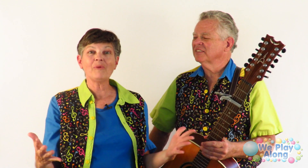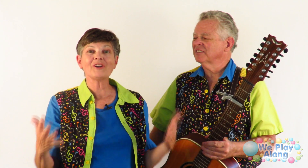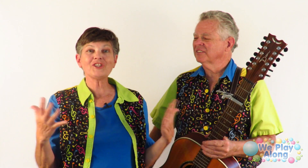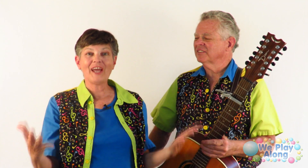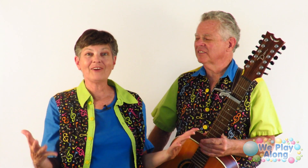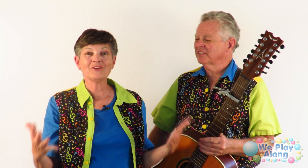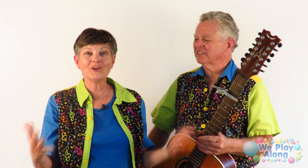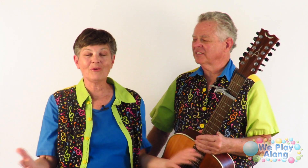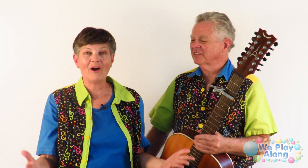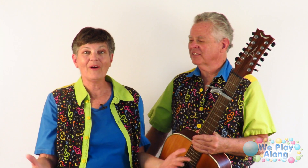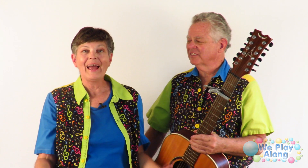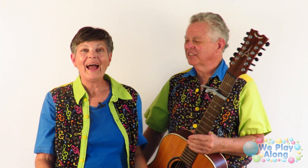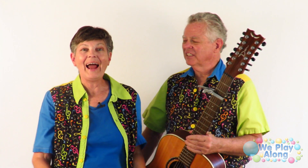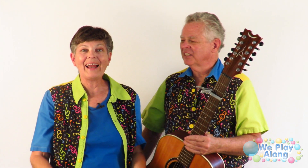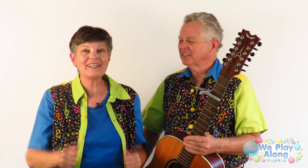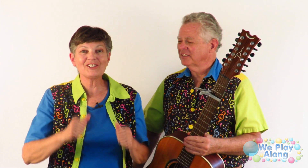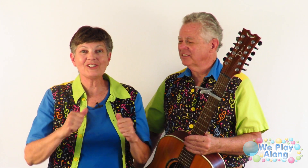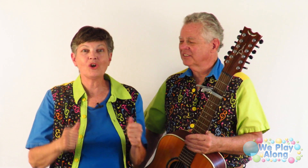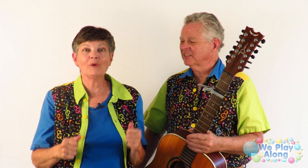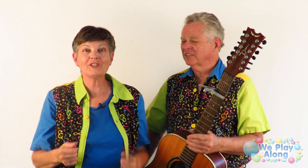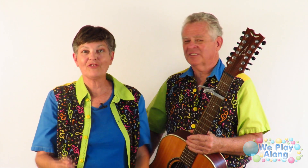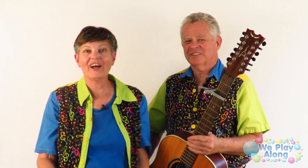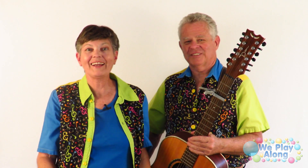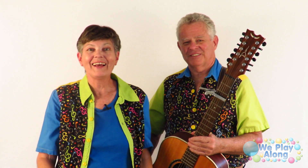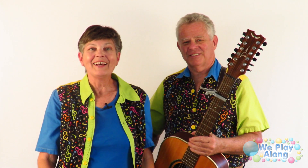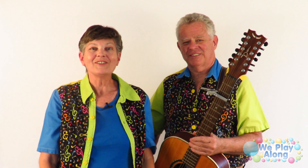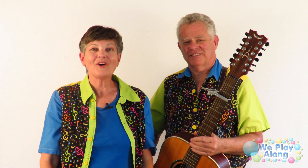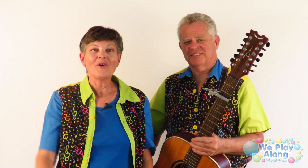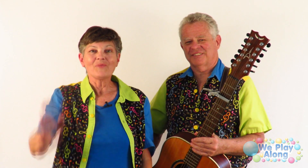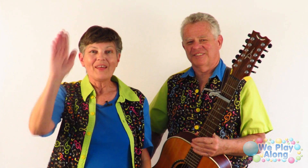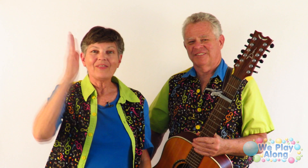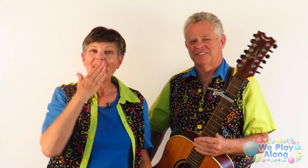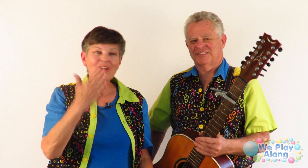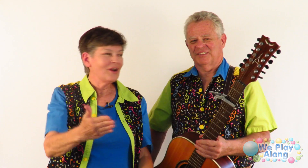our channel to grow. And it's just so much fun. So thank